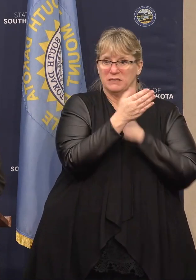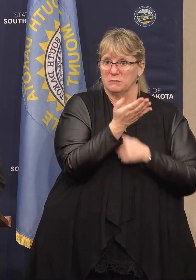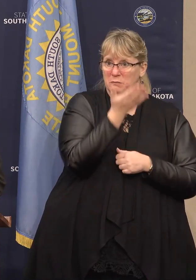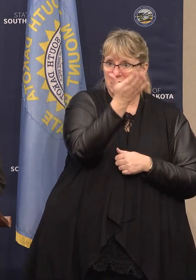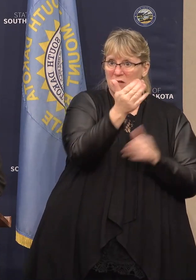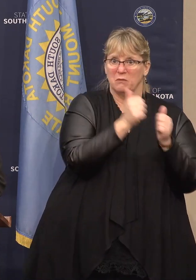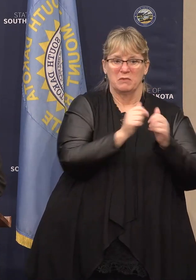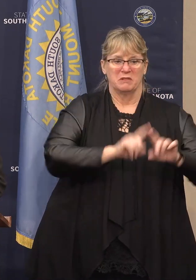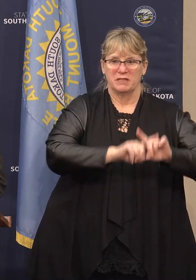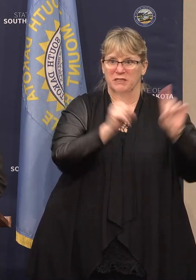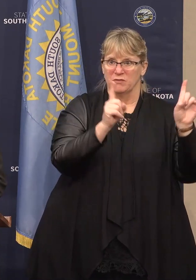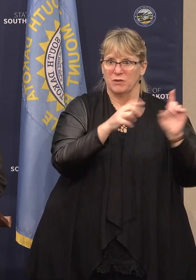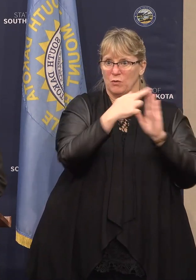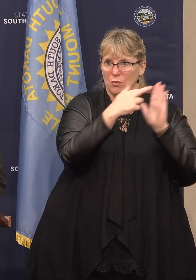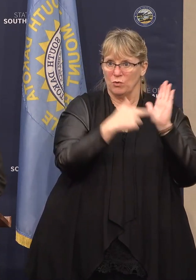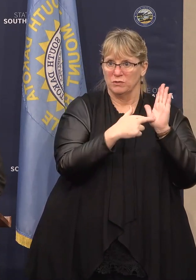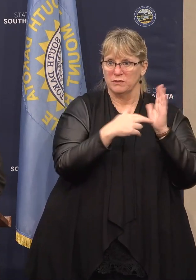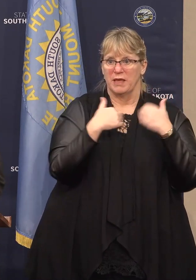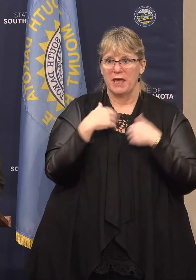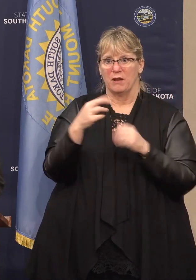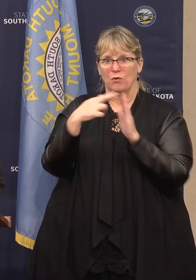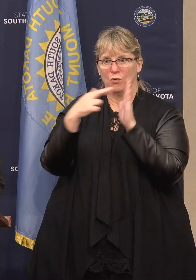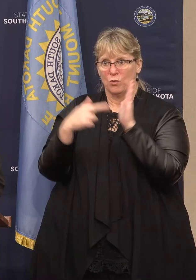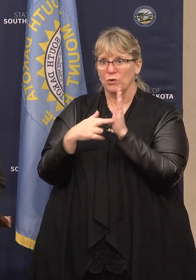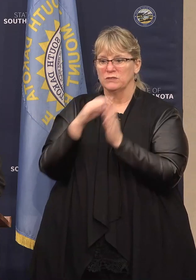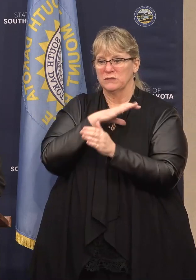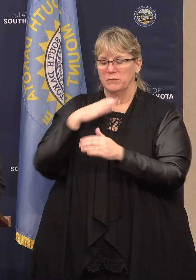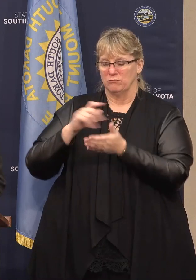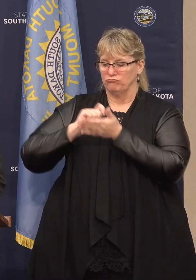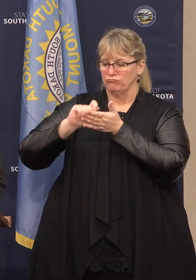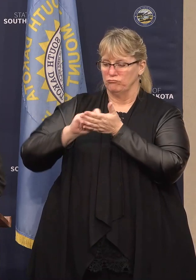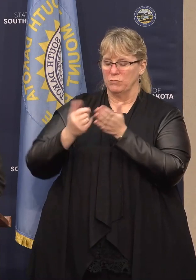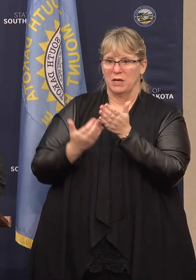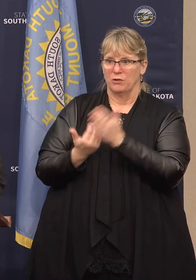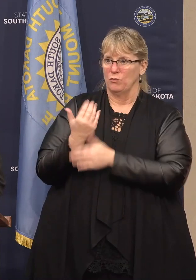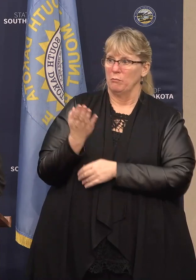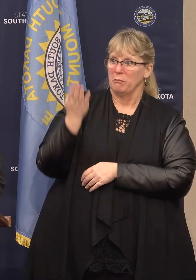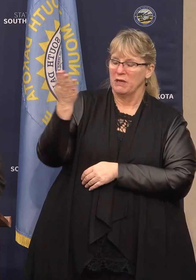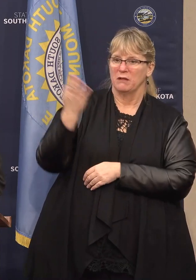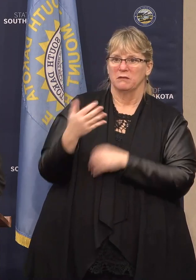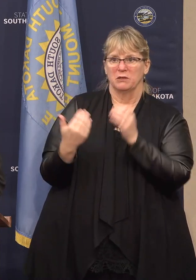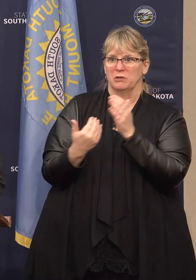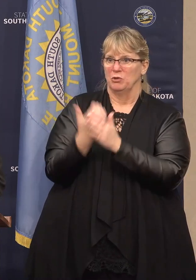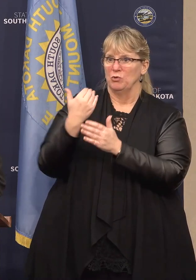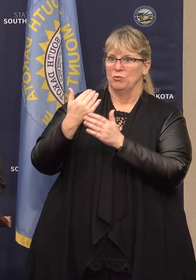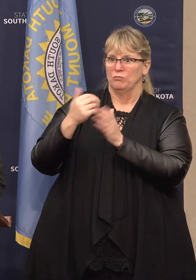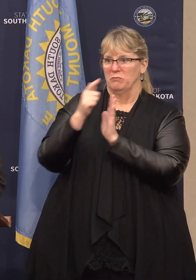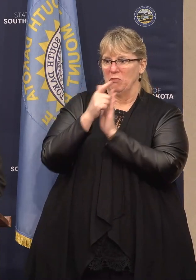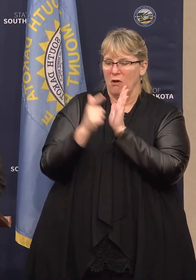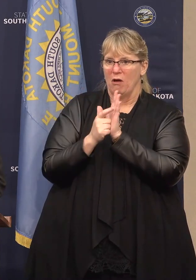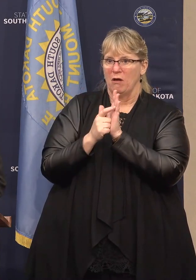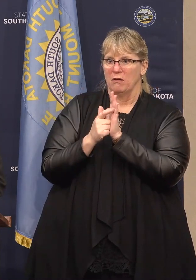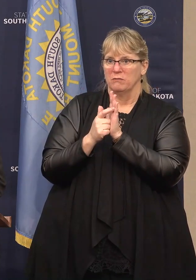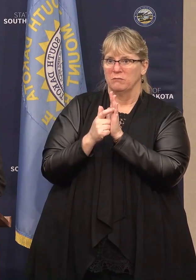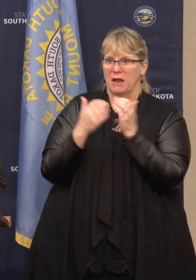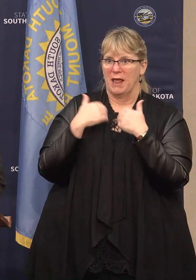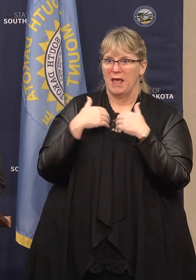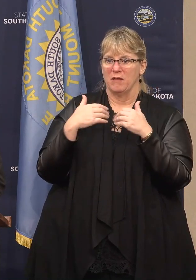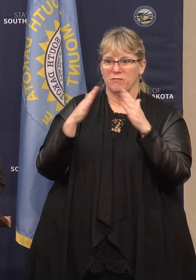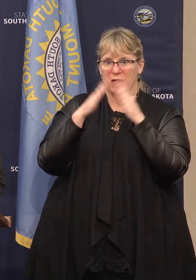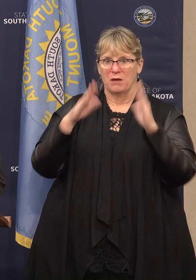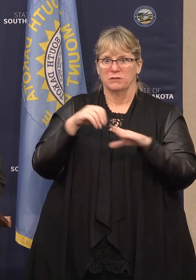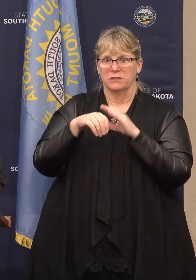under different rules, they went to the rules committee, wrote a new bill, wrote a new piece of legislation or rule, and had the vote on the House